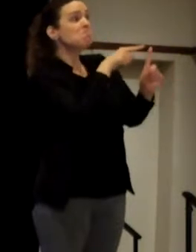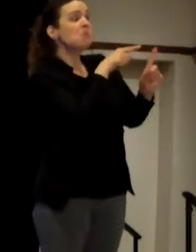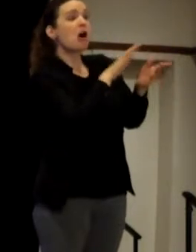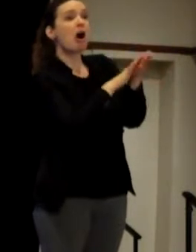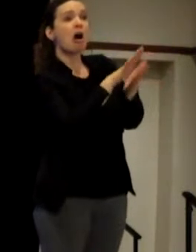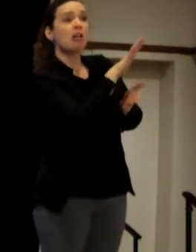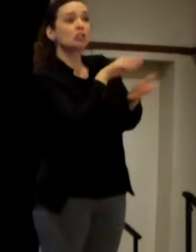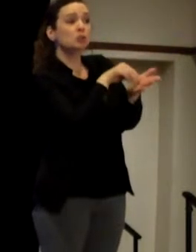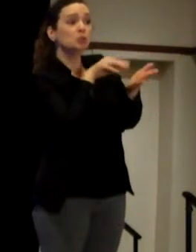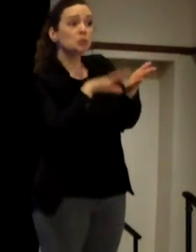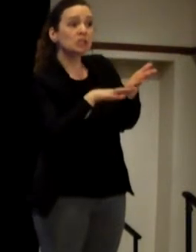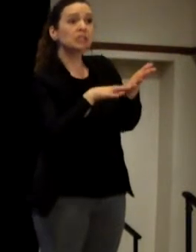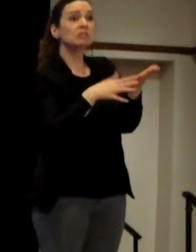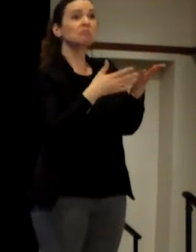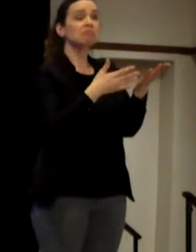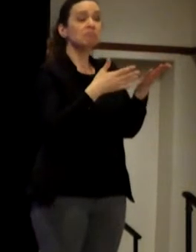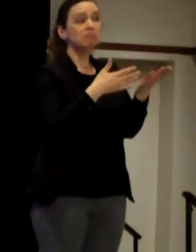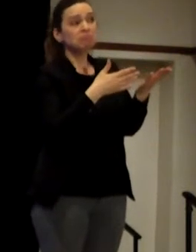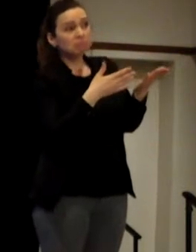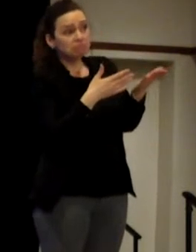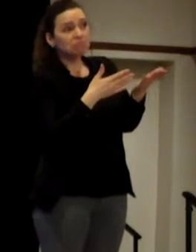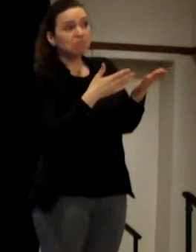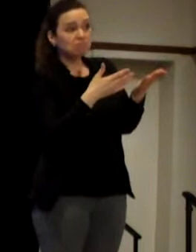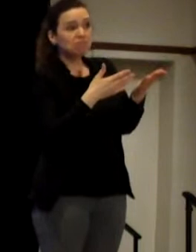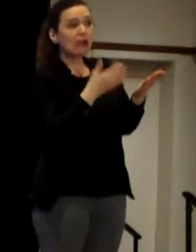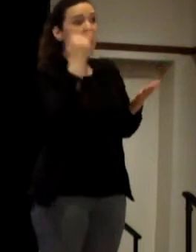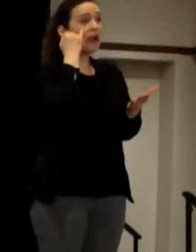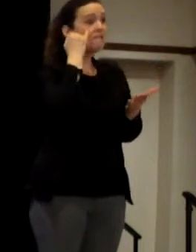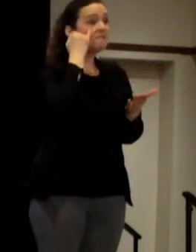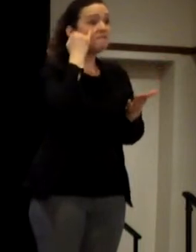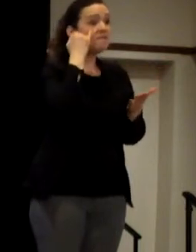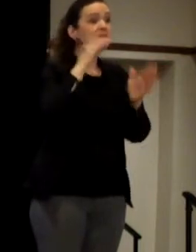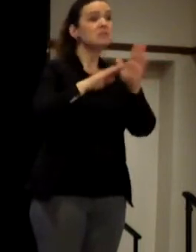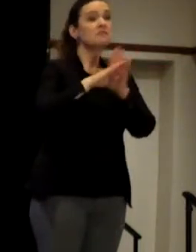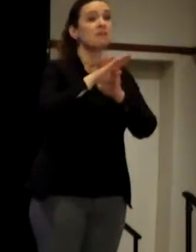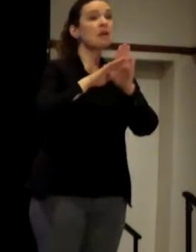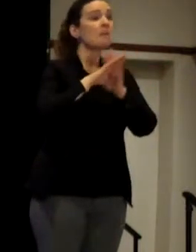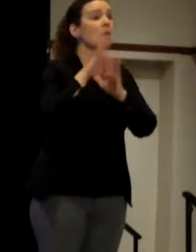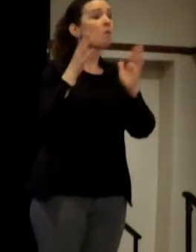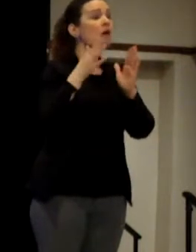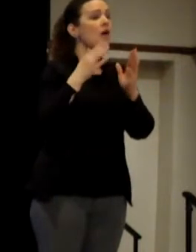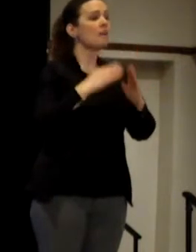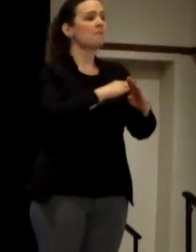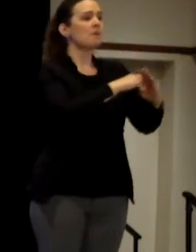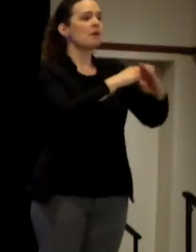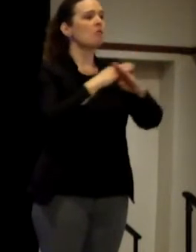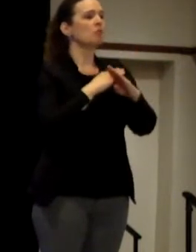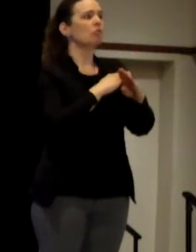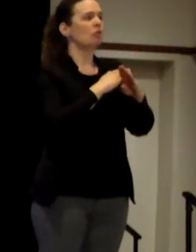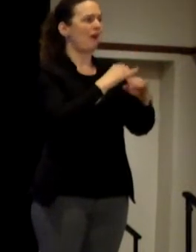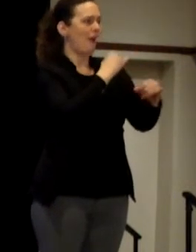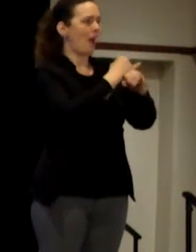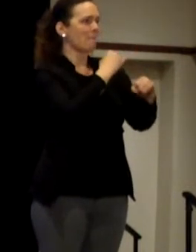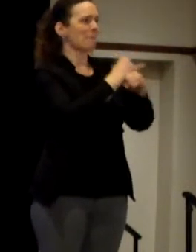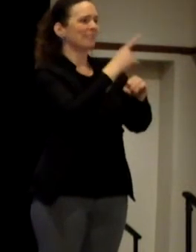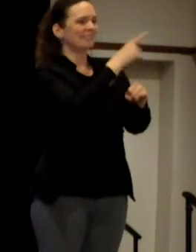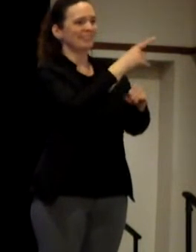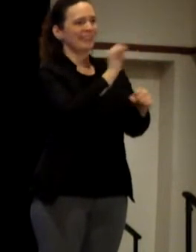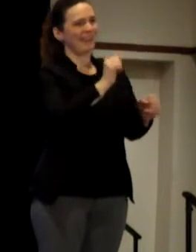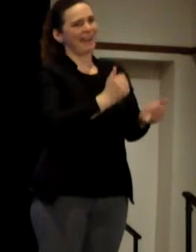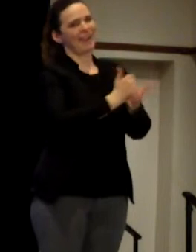can develop immunity on those campuses, we will quickly start to see these numbers drop even further. And are the